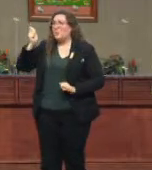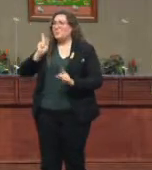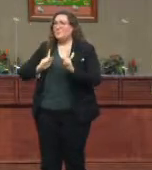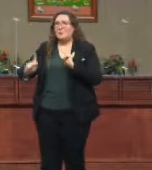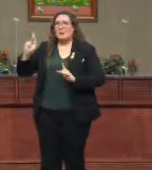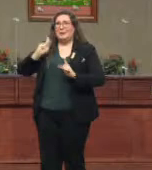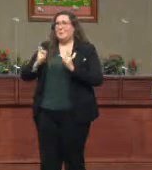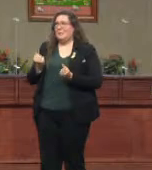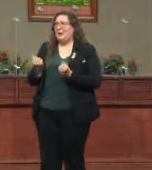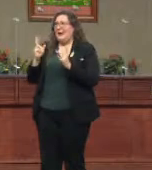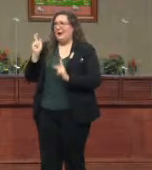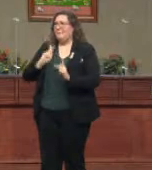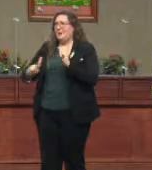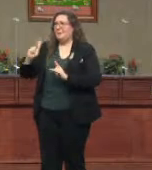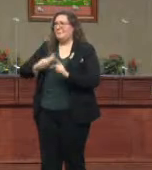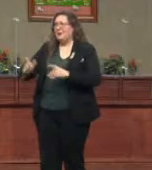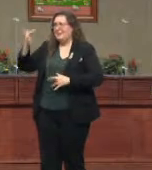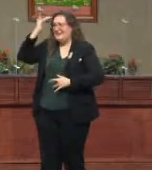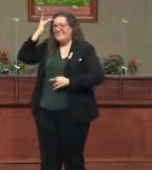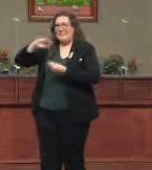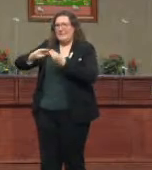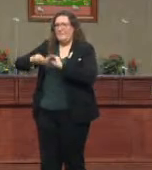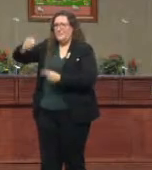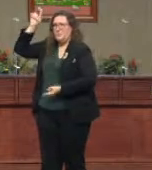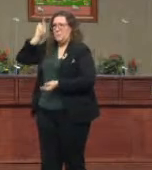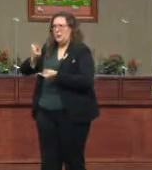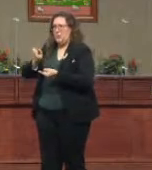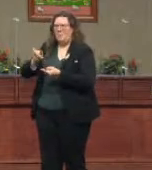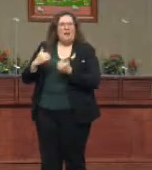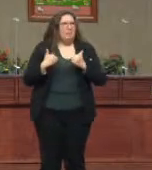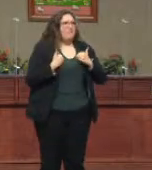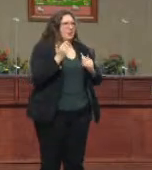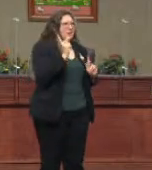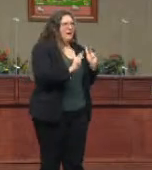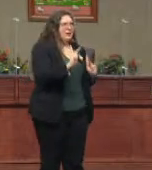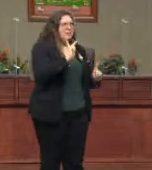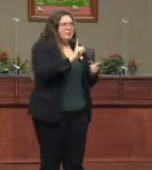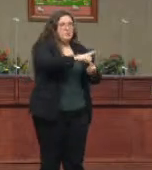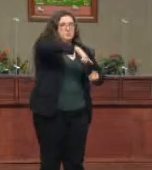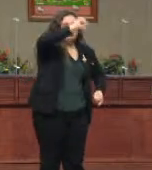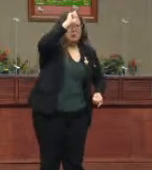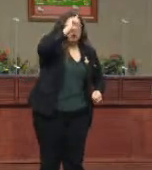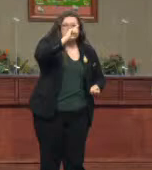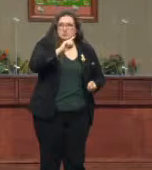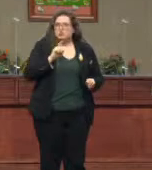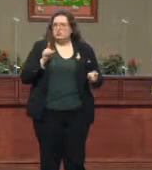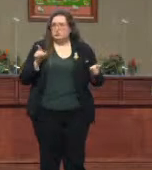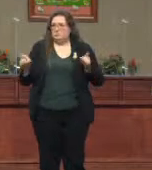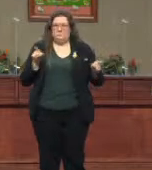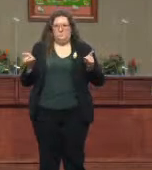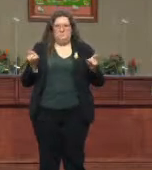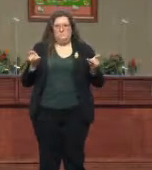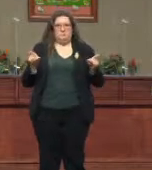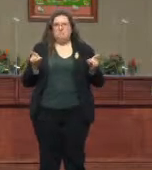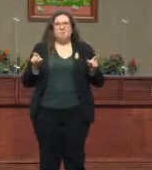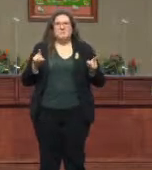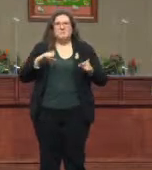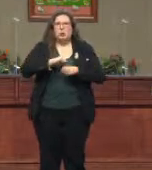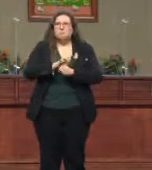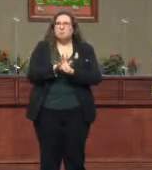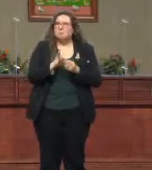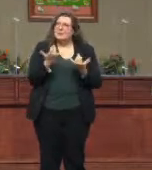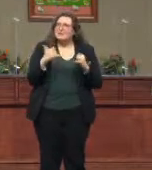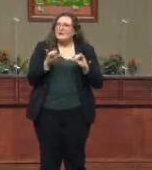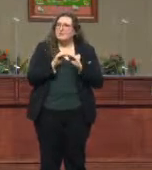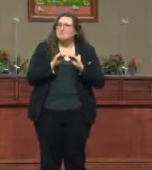the younger segment of the population. So the infection continue to be active. And also this could be